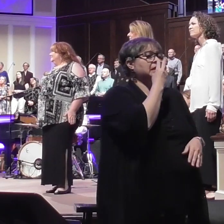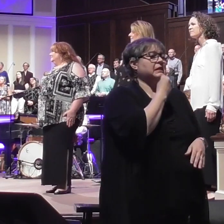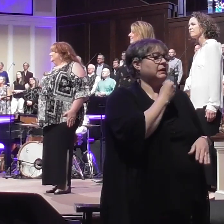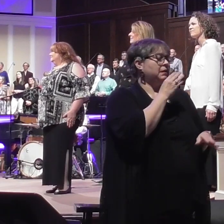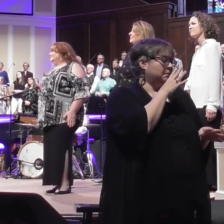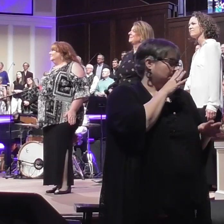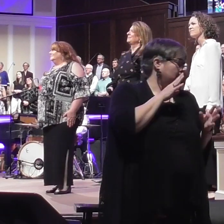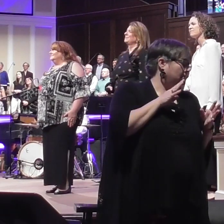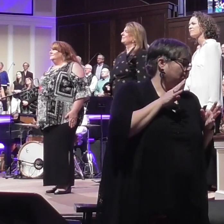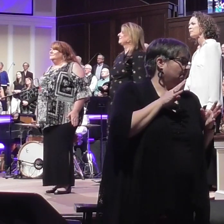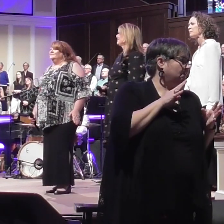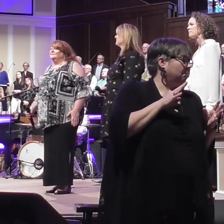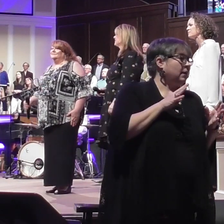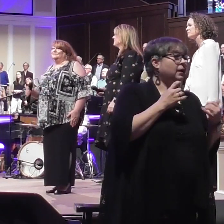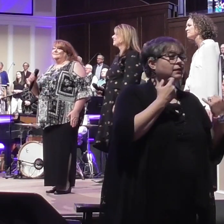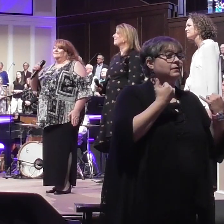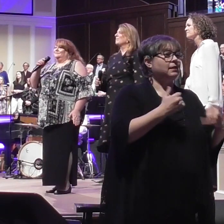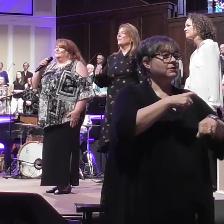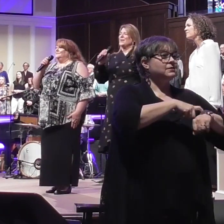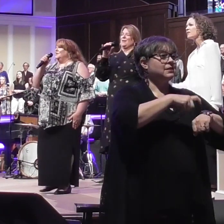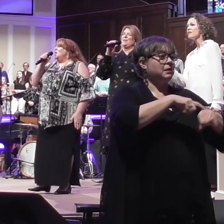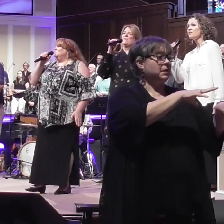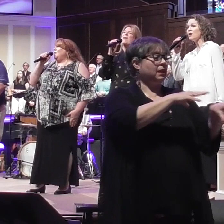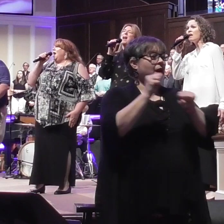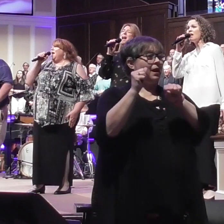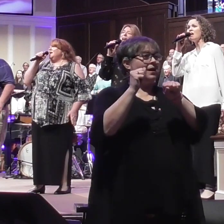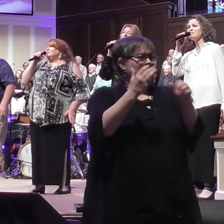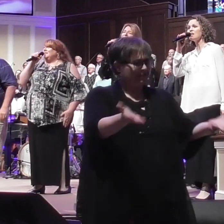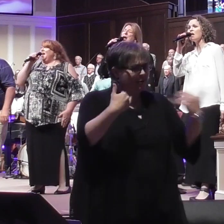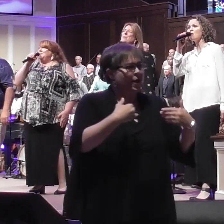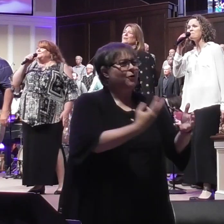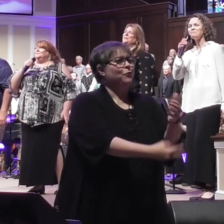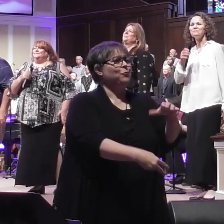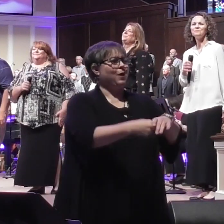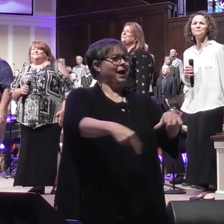asleep, and it's time to leave. Come on and rise.